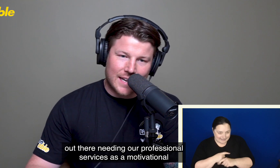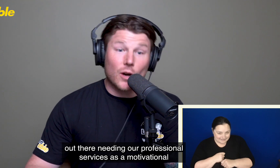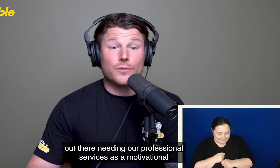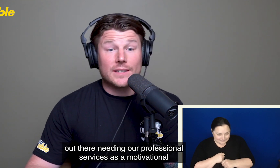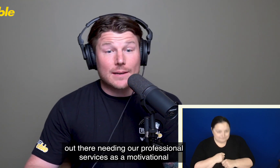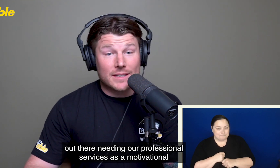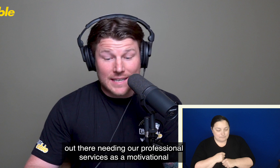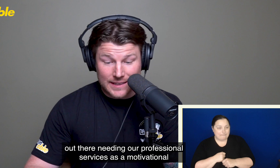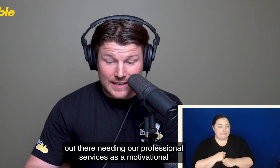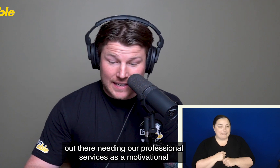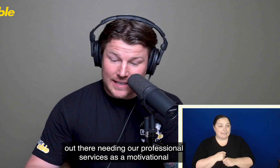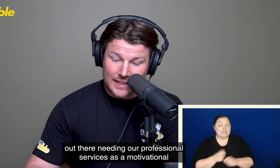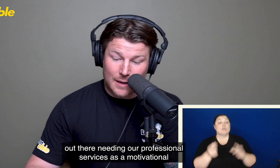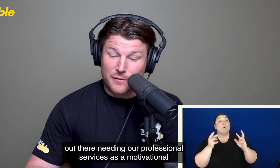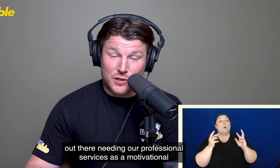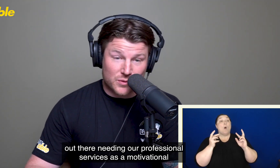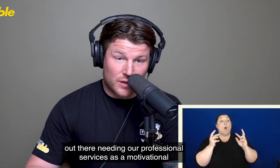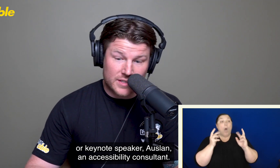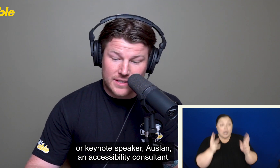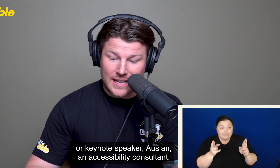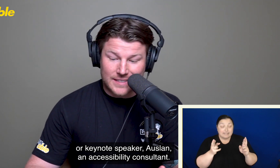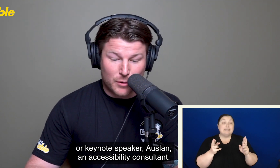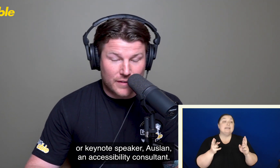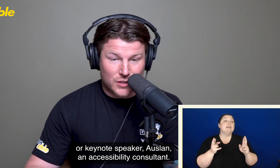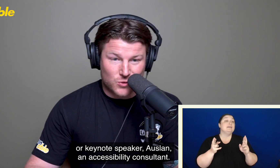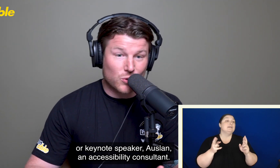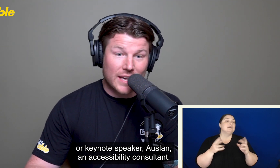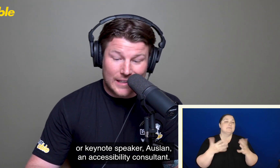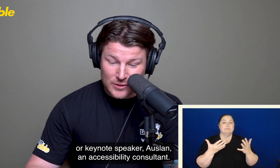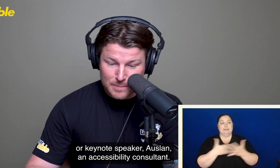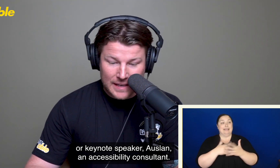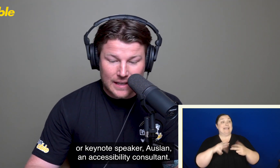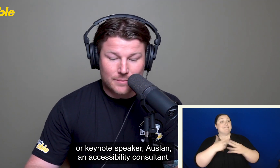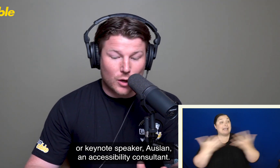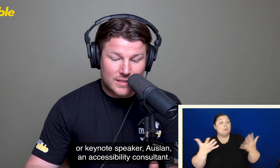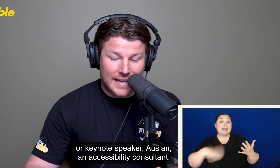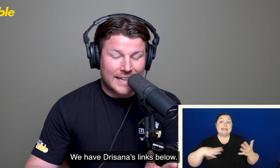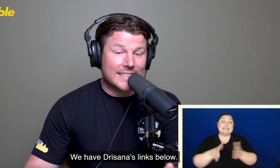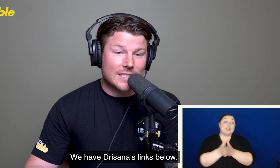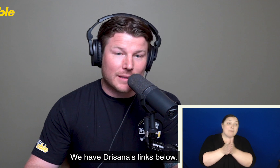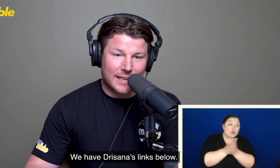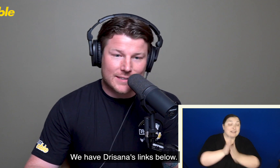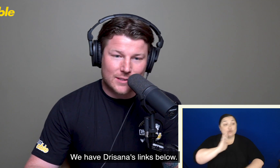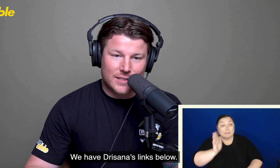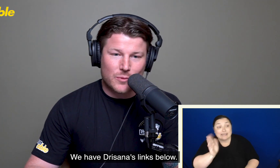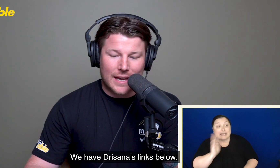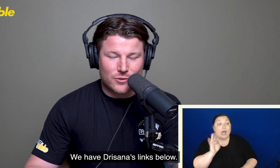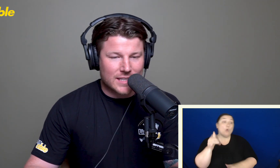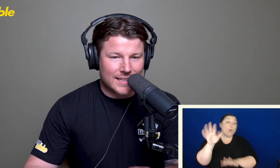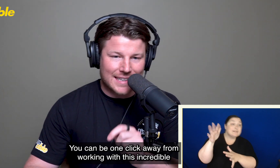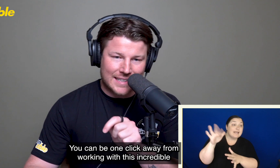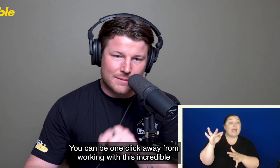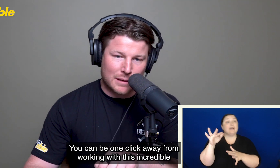podcast is hopefully someone is out there needing professional services as a motivational or keynote speaker, Auslan, an accessibility consultant.